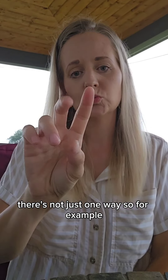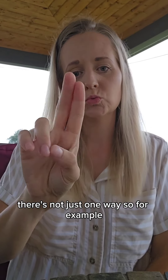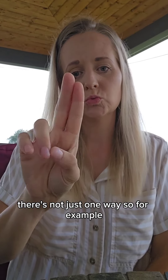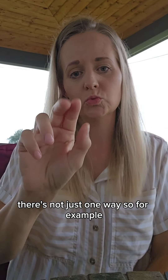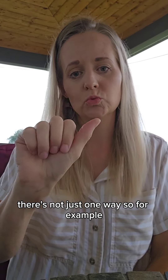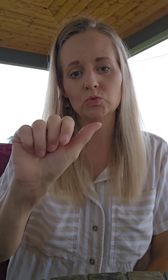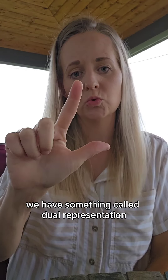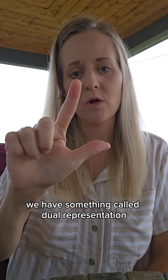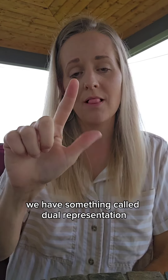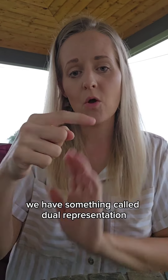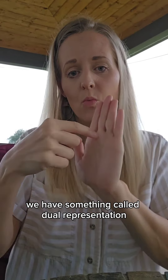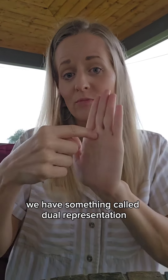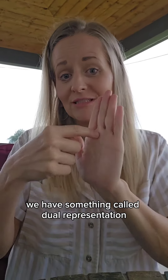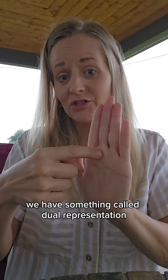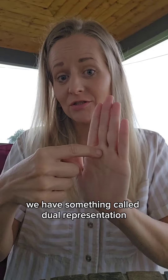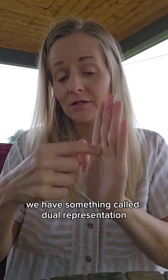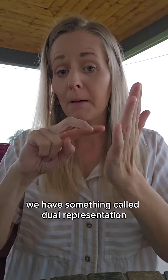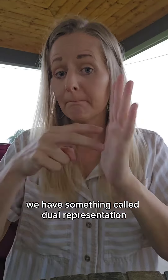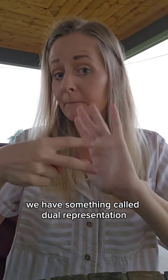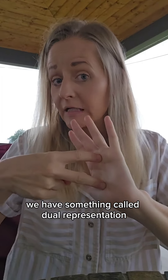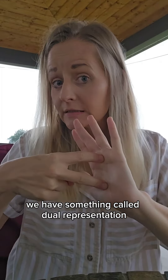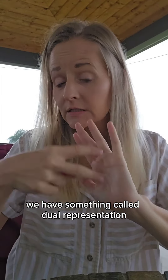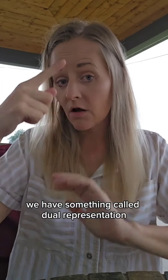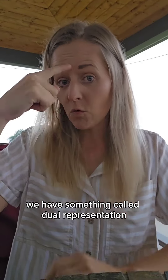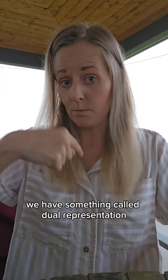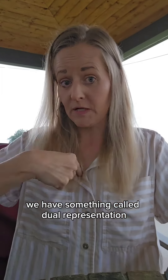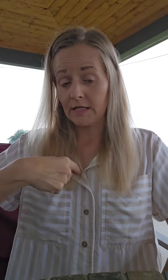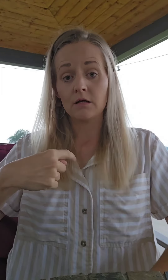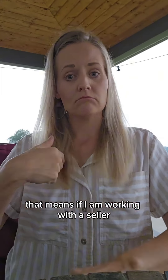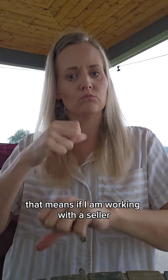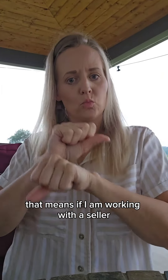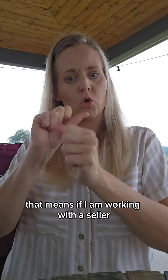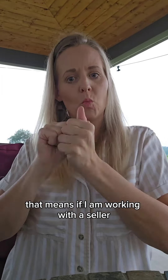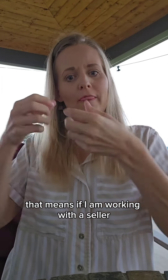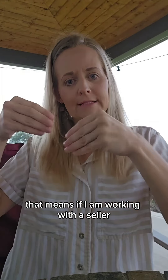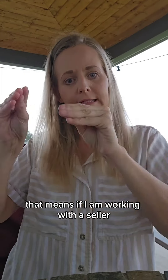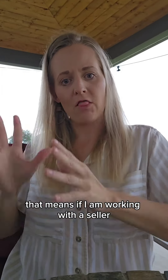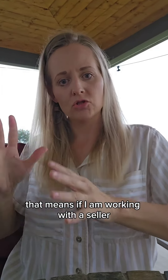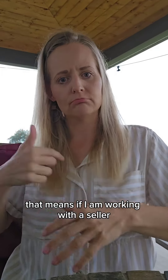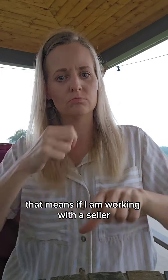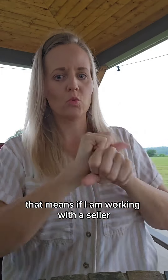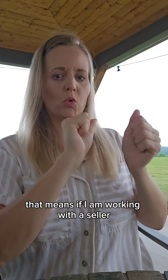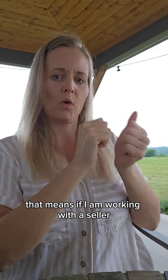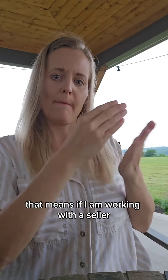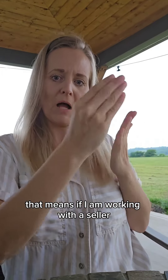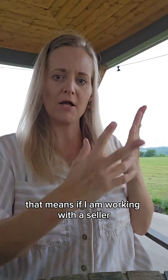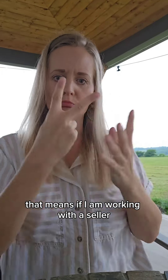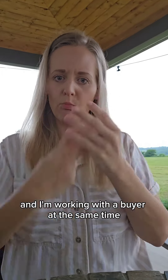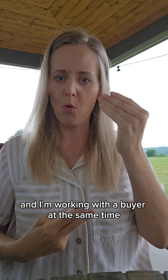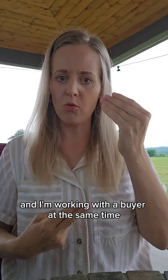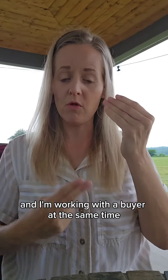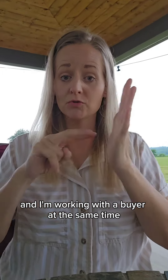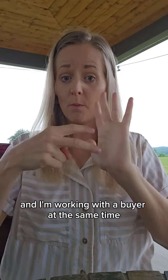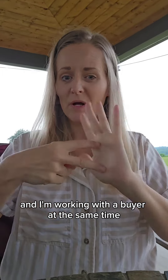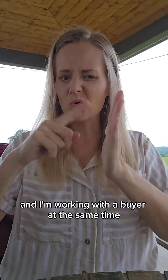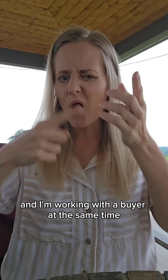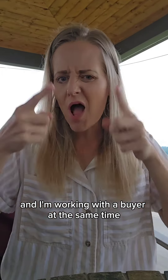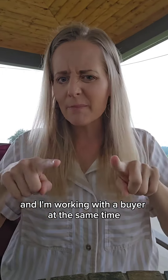example, we have something called dual representation. That means if I am working with a seller and I'm working with a buyer at the